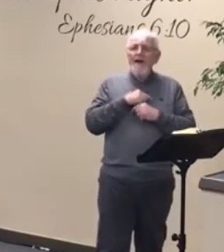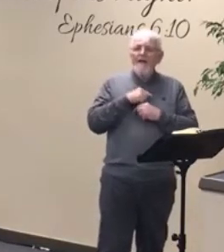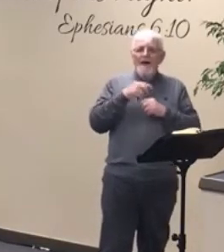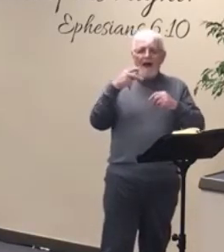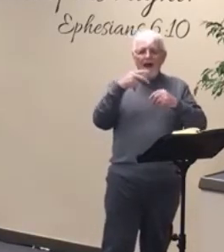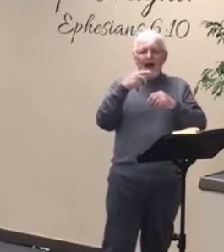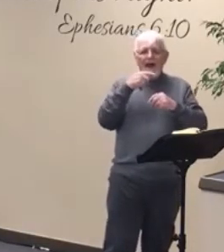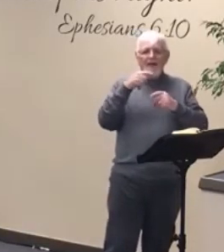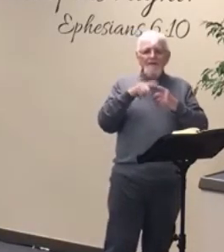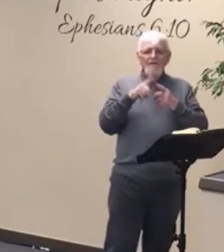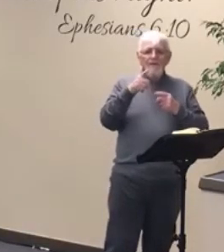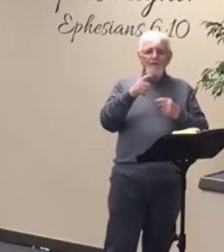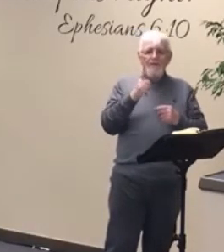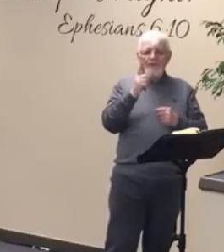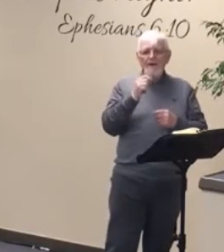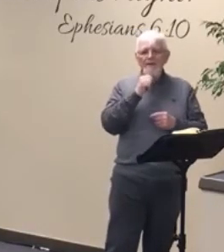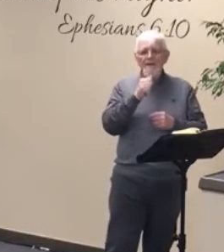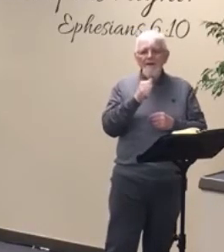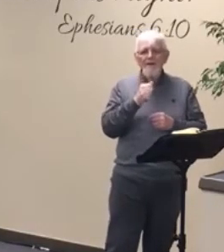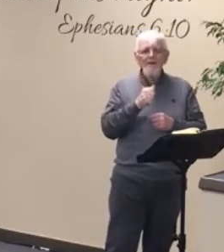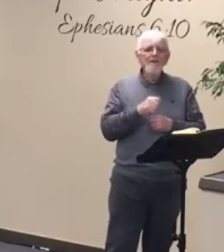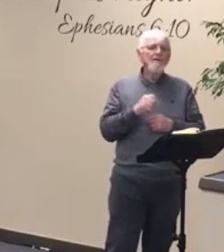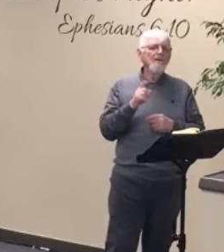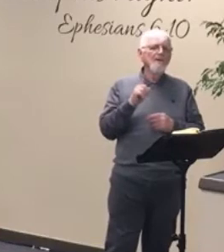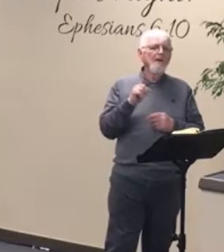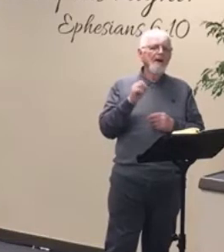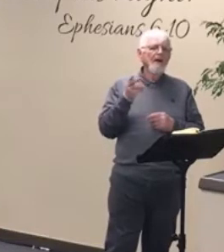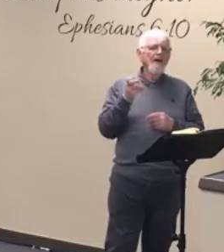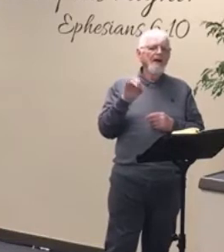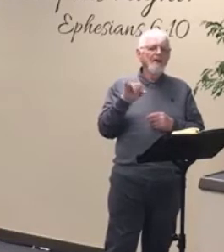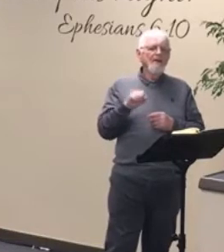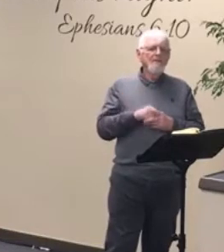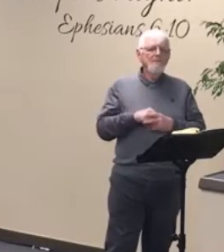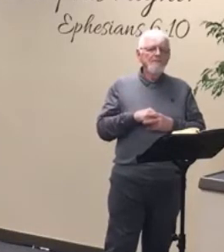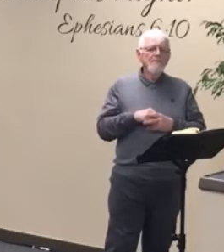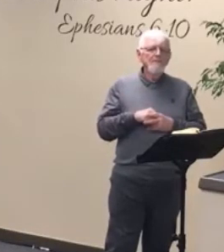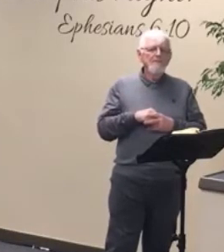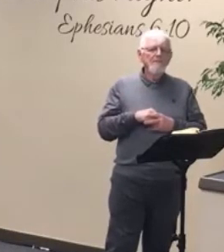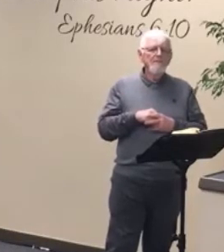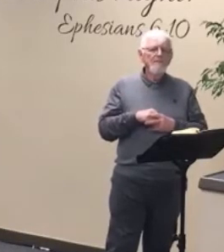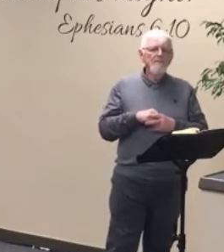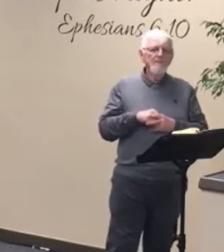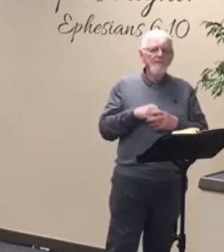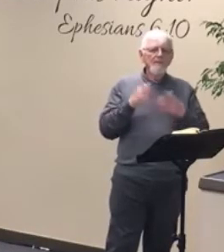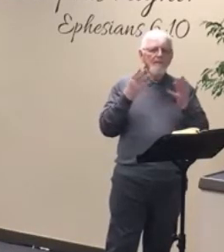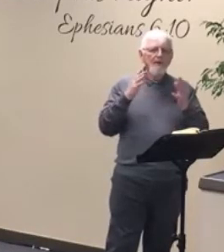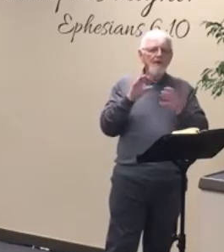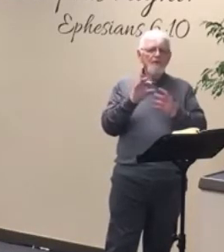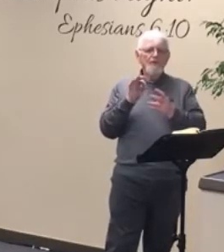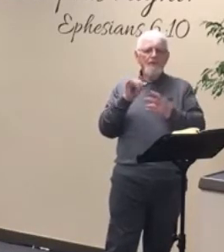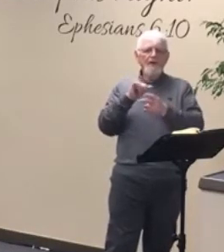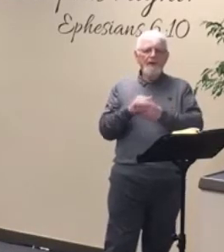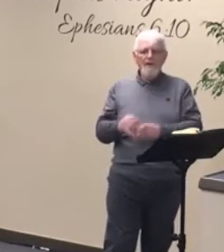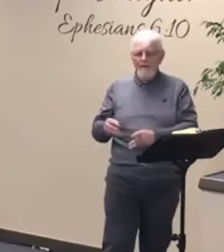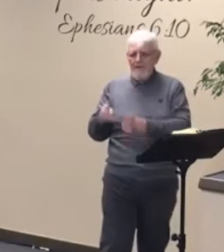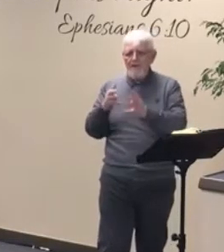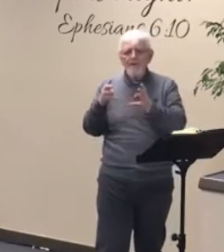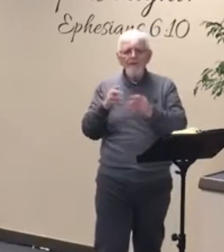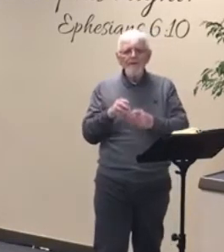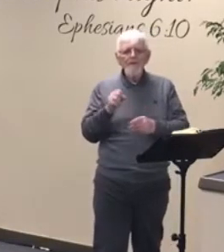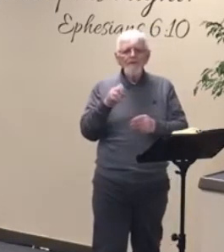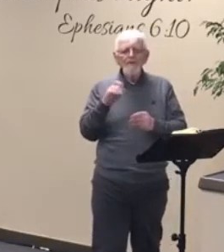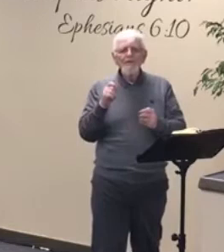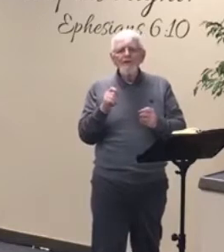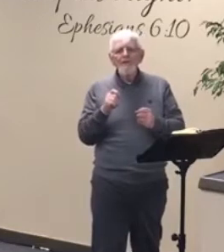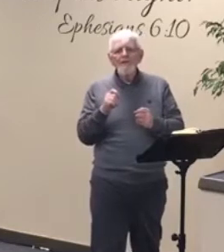The one that is not, we just don't know where he is. And they don't choose that route. It's so, oh,